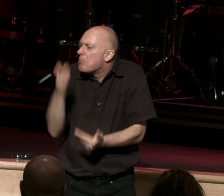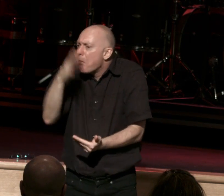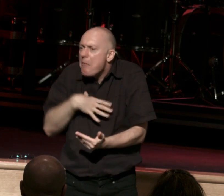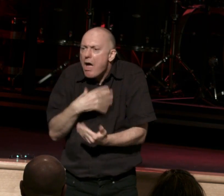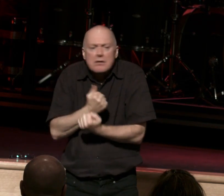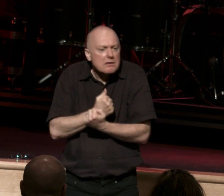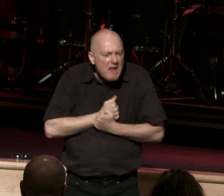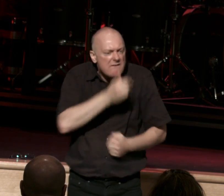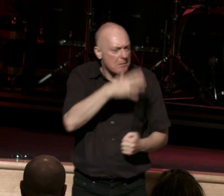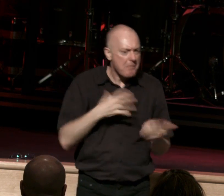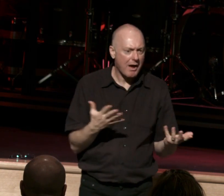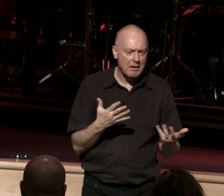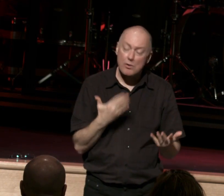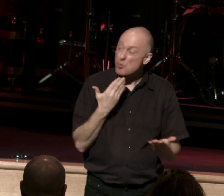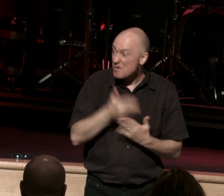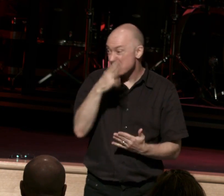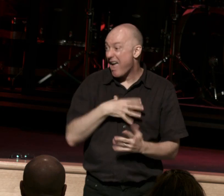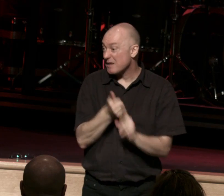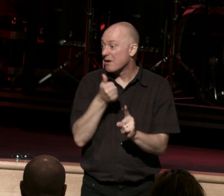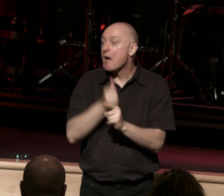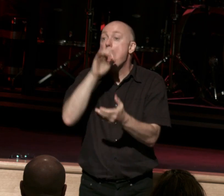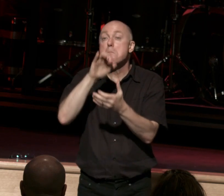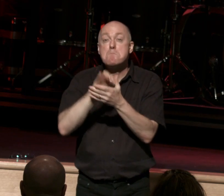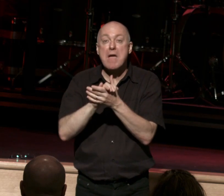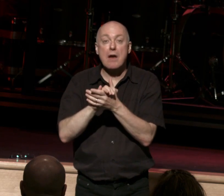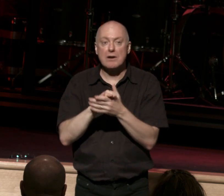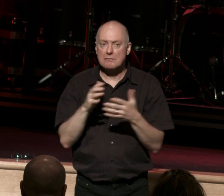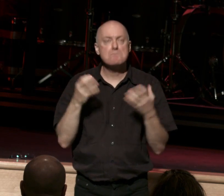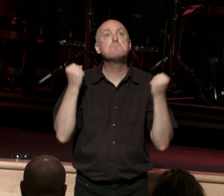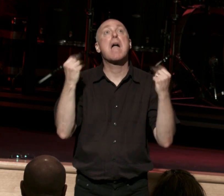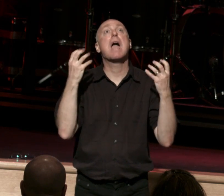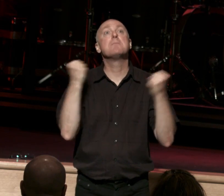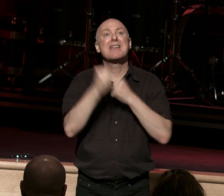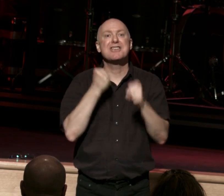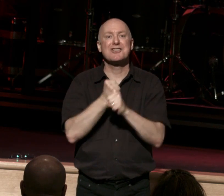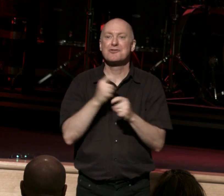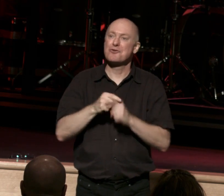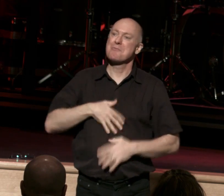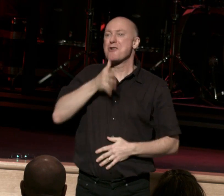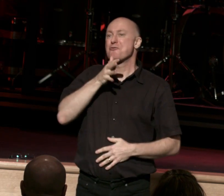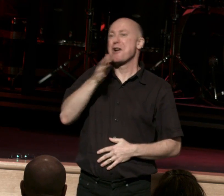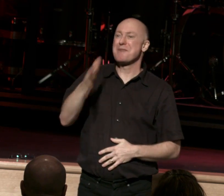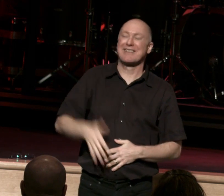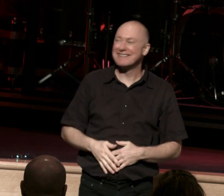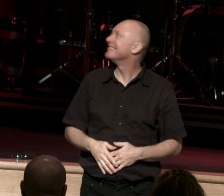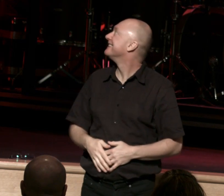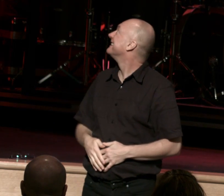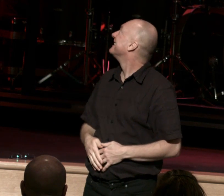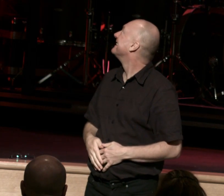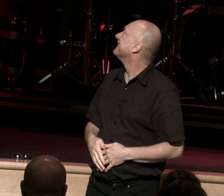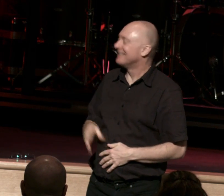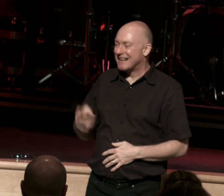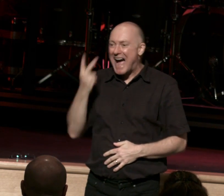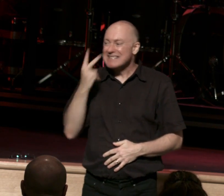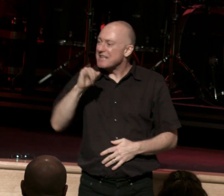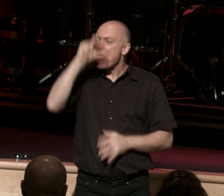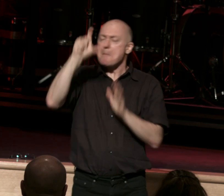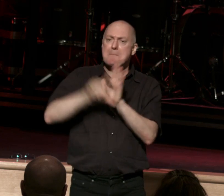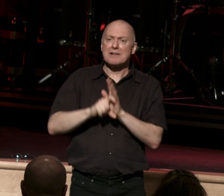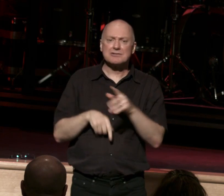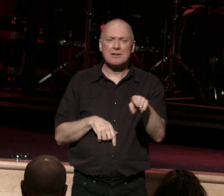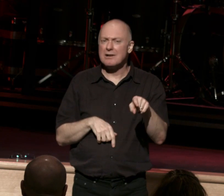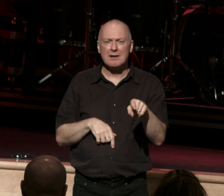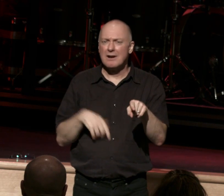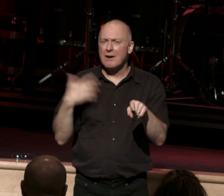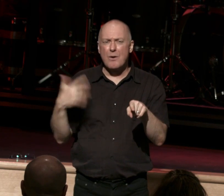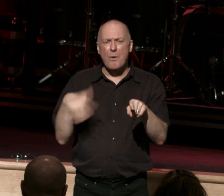was a simple man. He was a loving man. He was a good man, married for all those decades to Granny, and Grandpa. And I see this picture